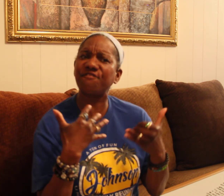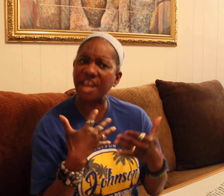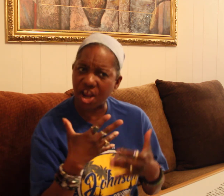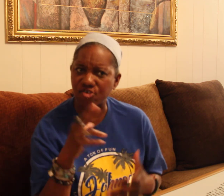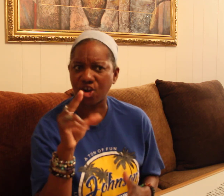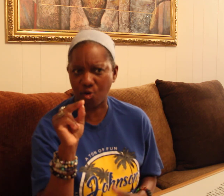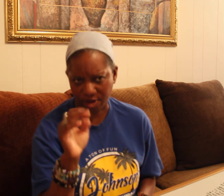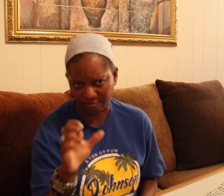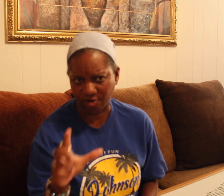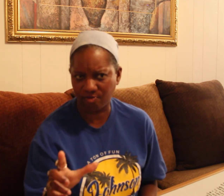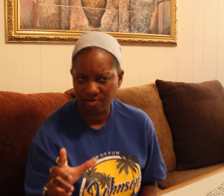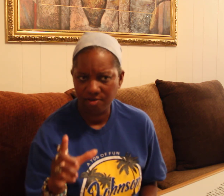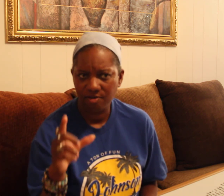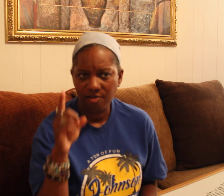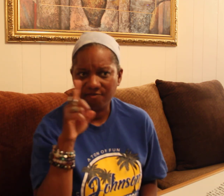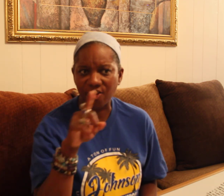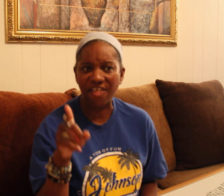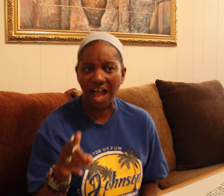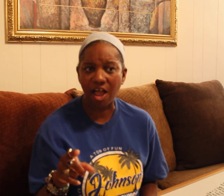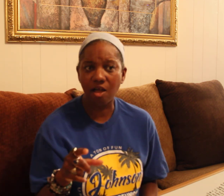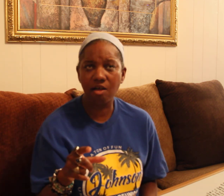I fear no evil, for thy,